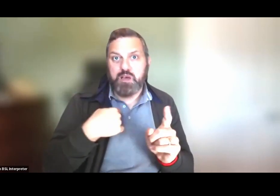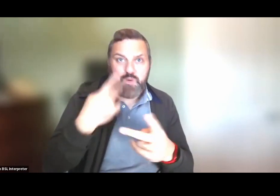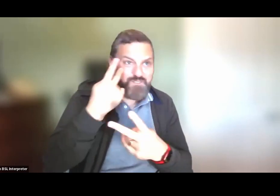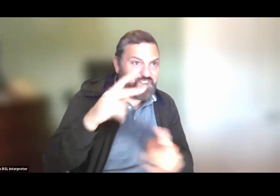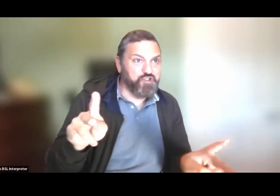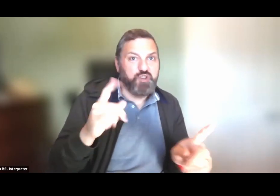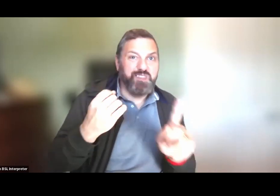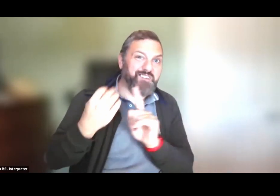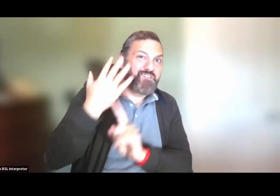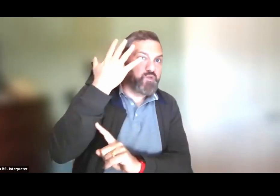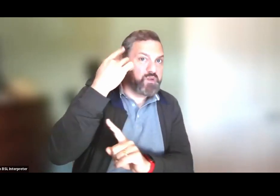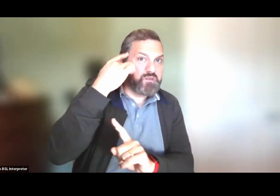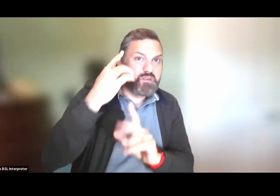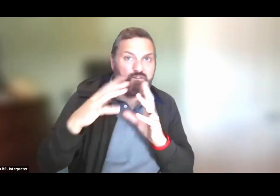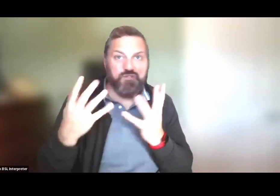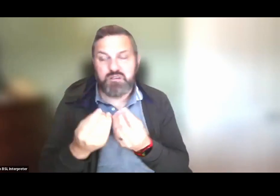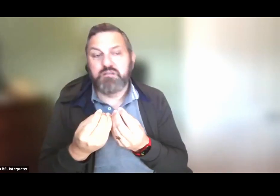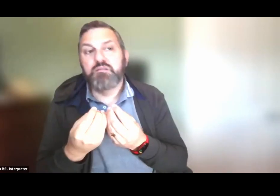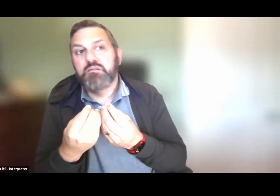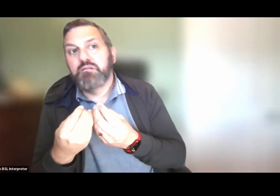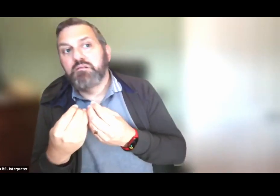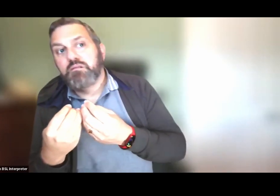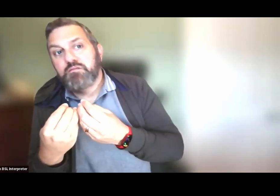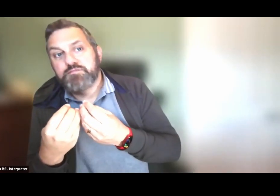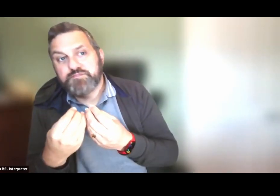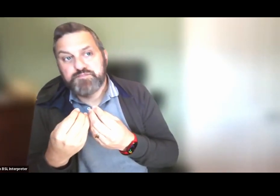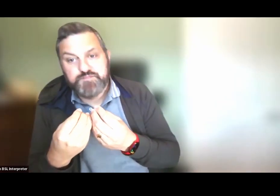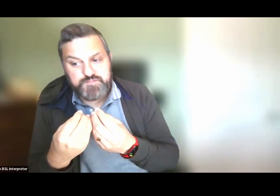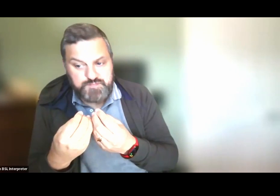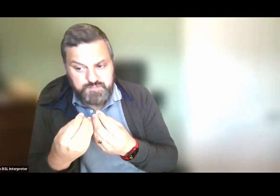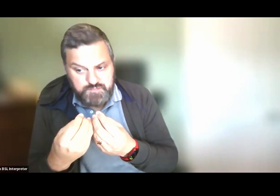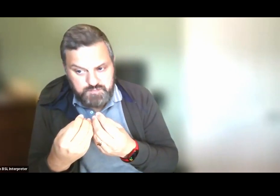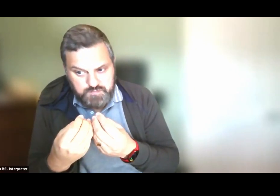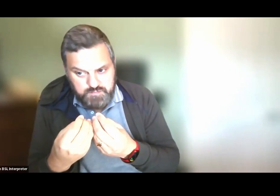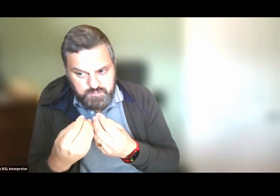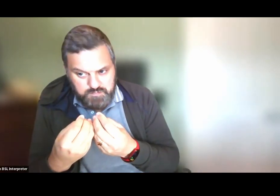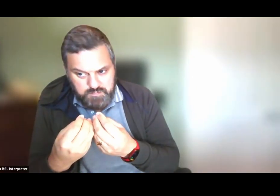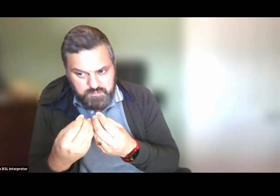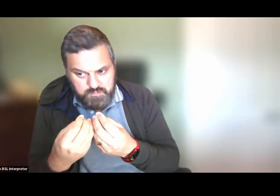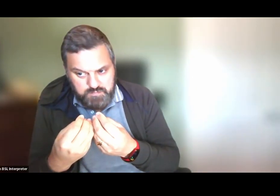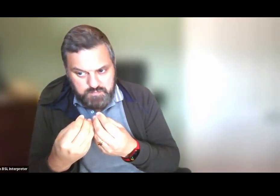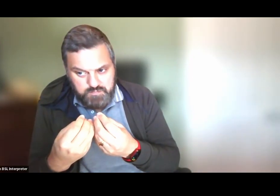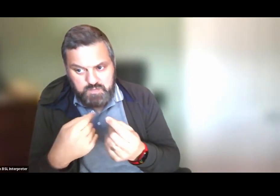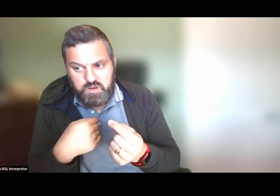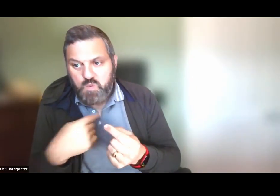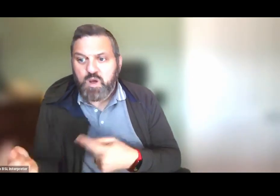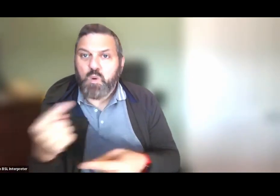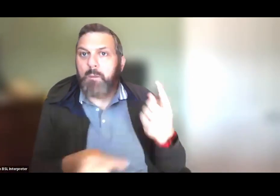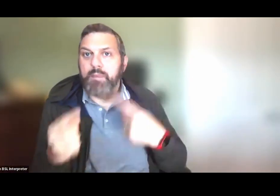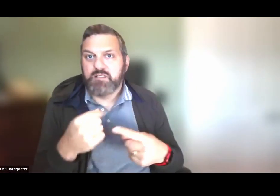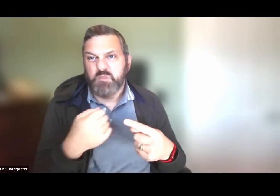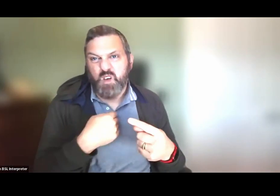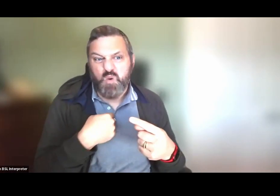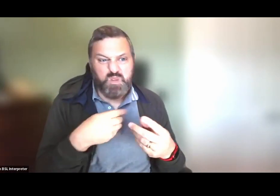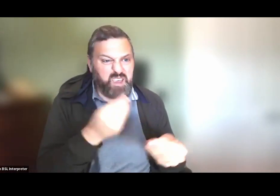we leave on the periphery. So they profoundly influence everything that follows. And when I discovered this, I went back to my old economics textbooks.